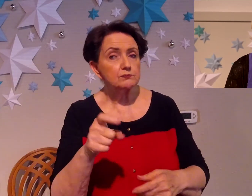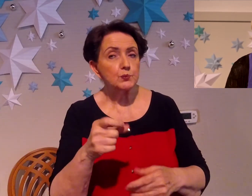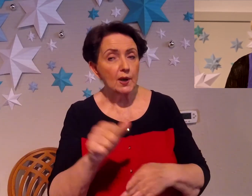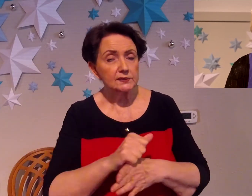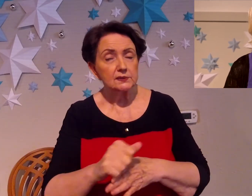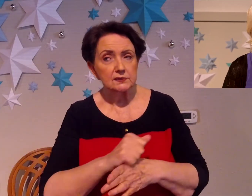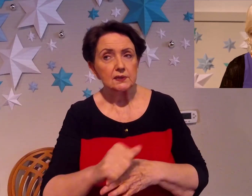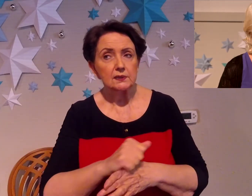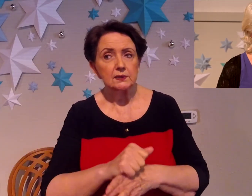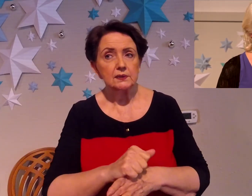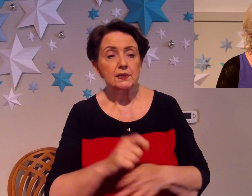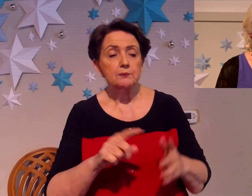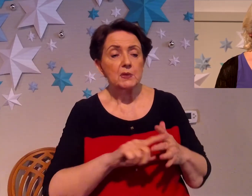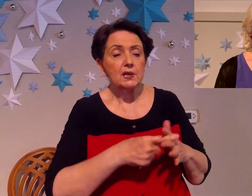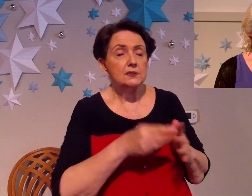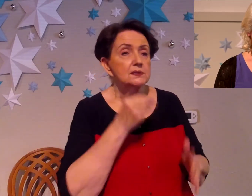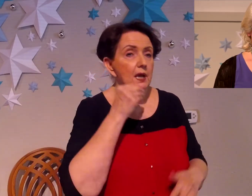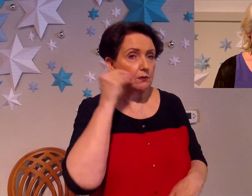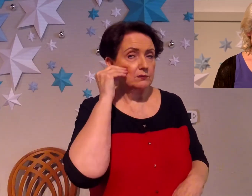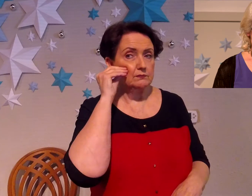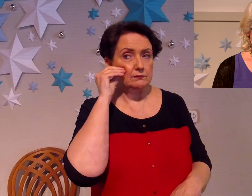begins in the home.